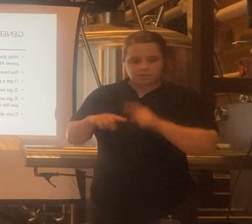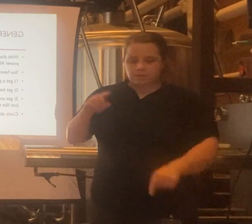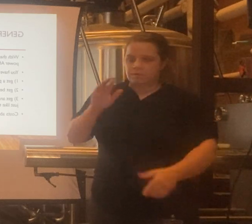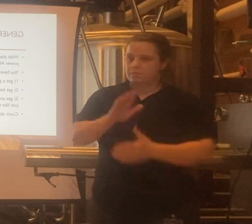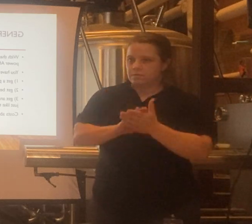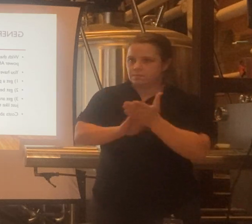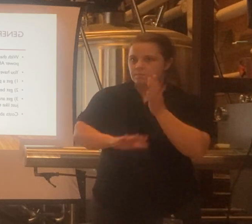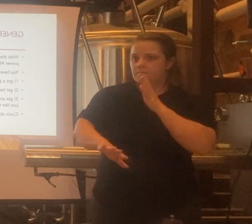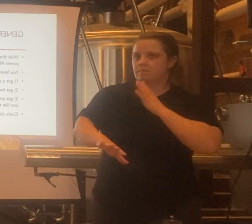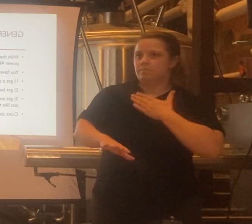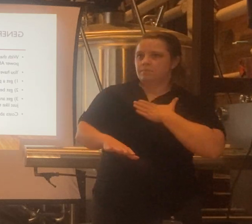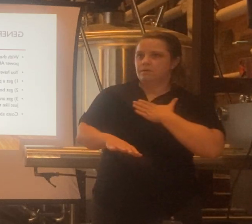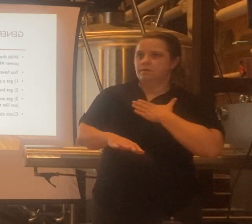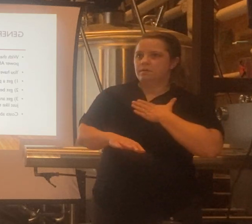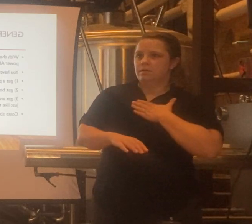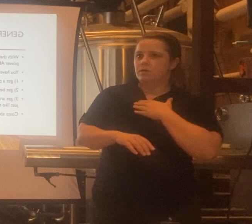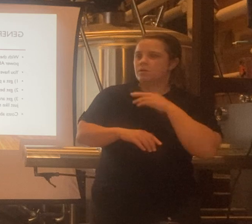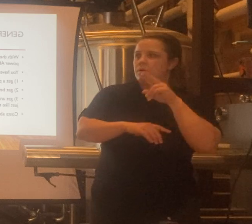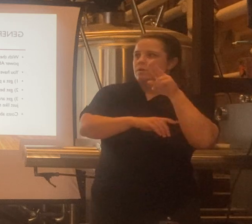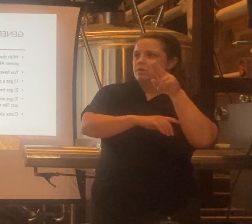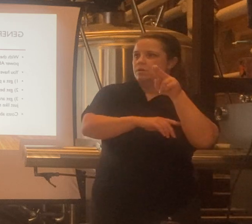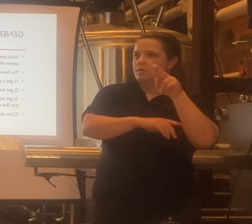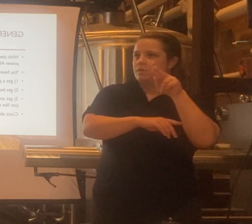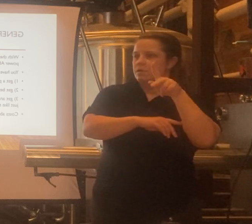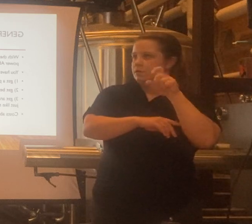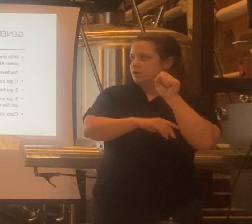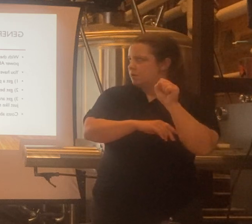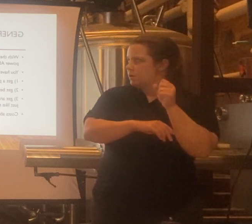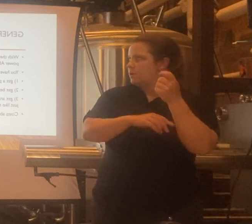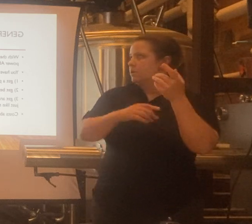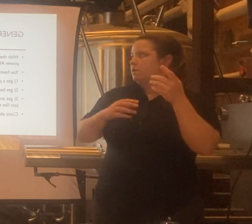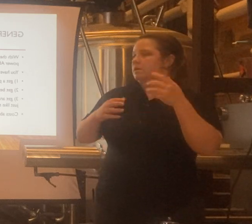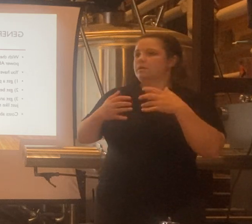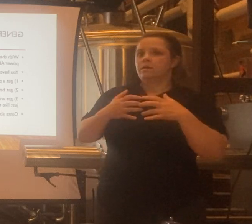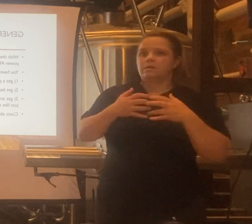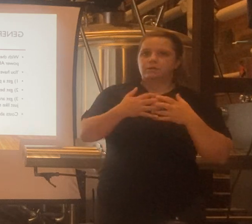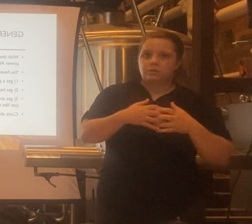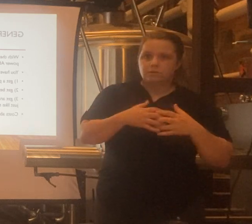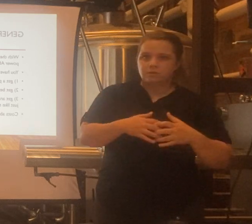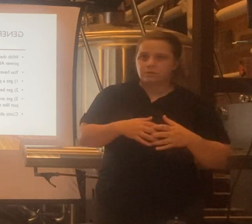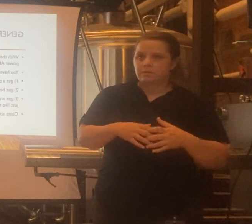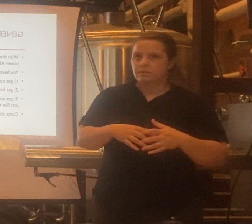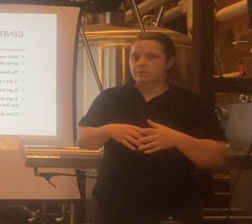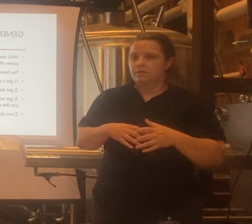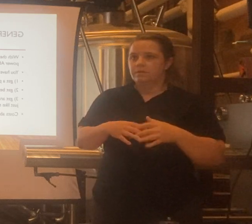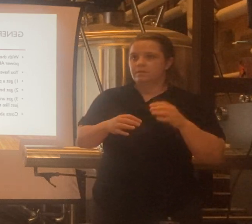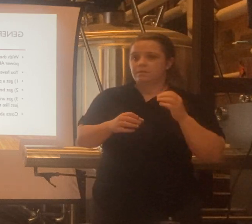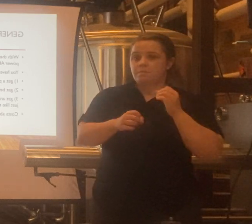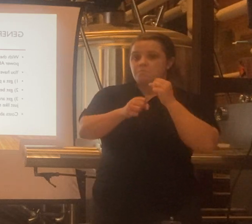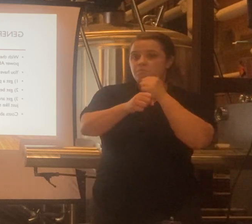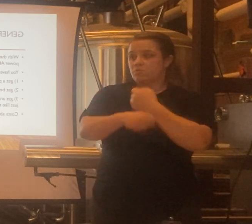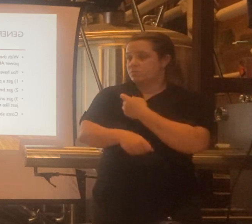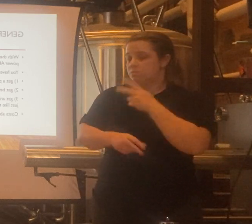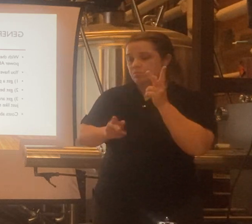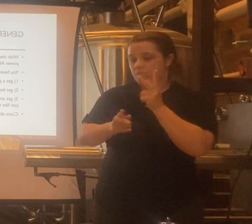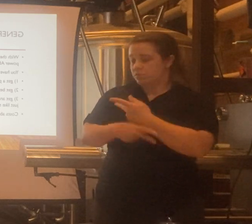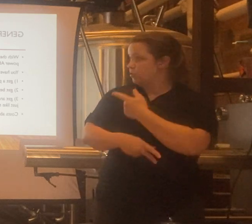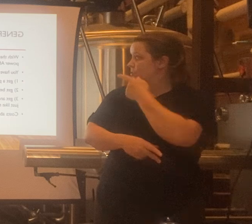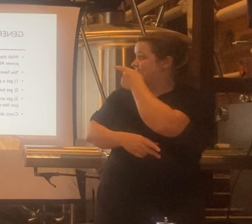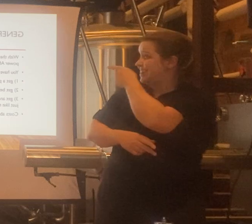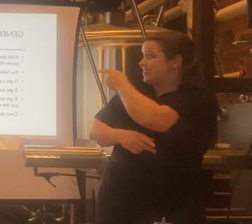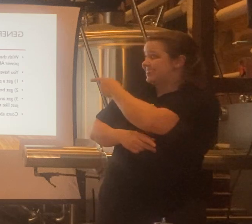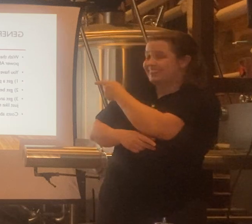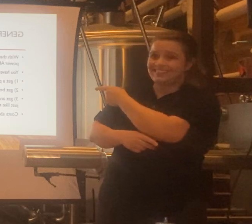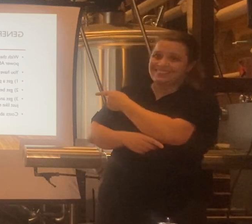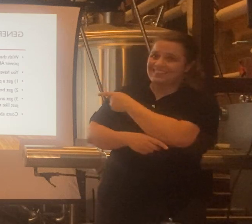charge that one too? Nope. The generators just don't produce this pure sine wave energy. They're just dirty. The fluctuations